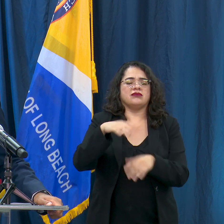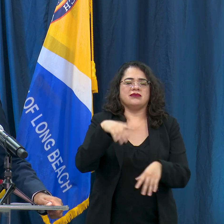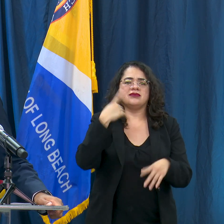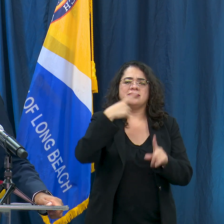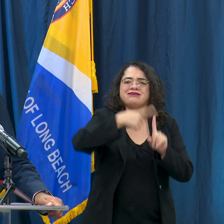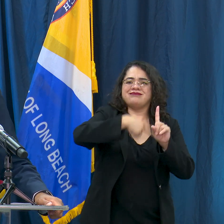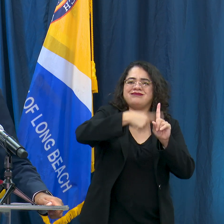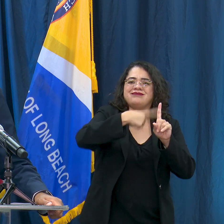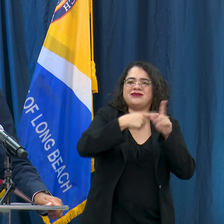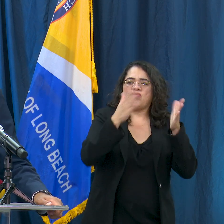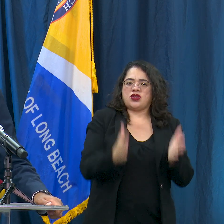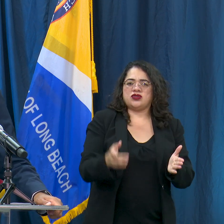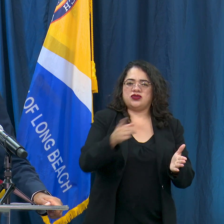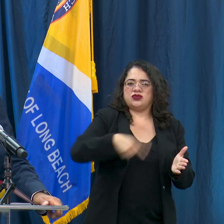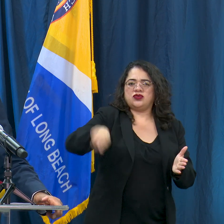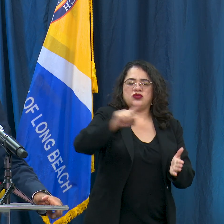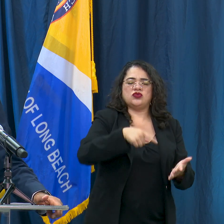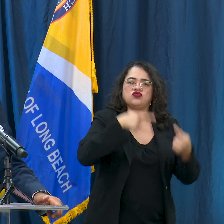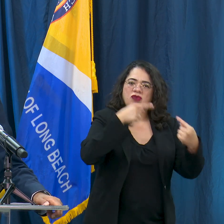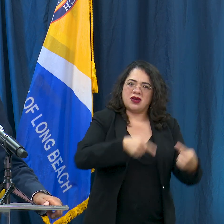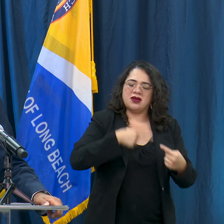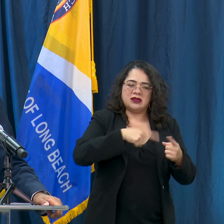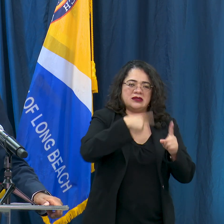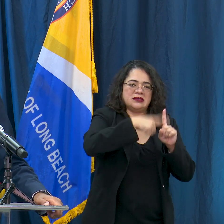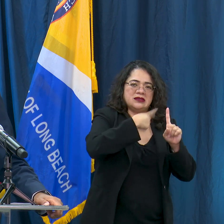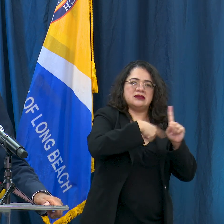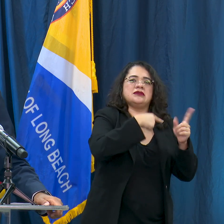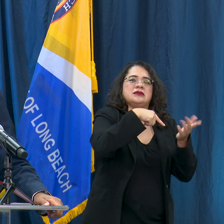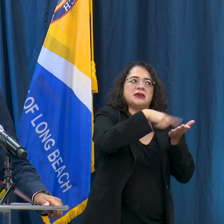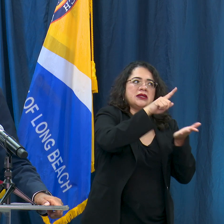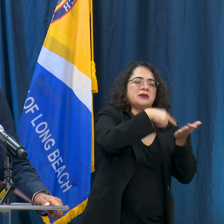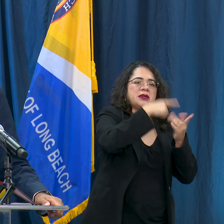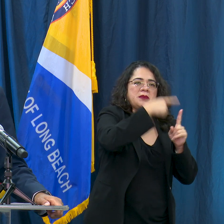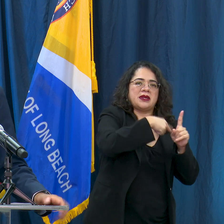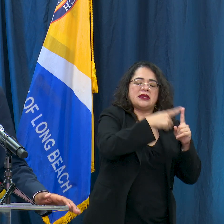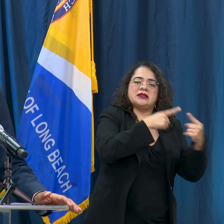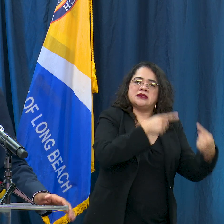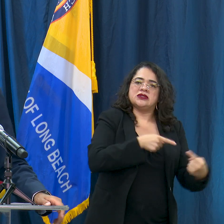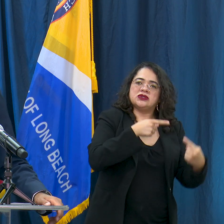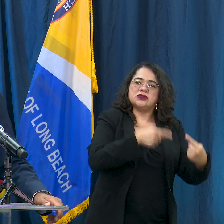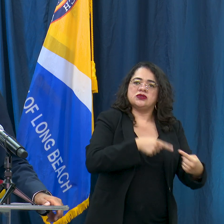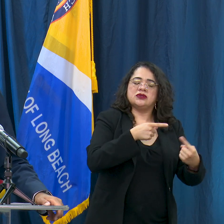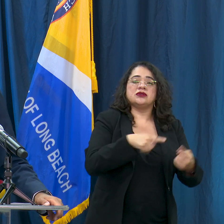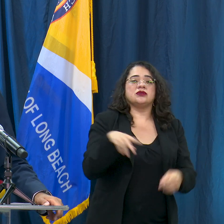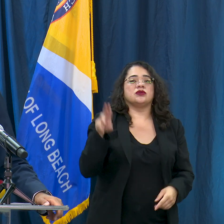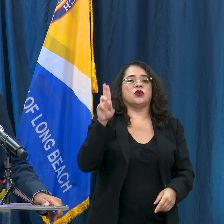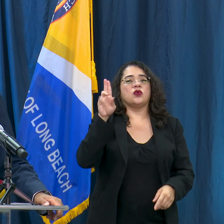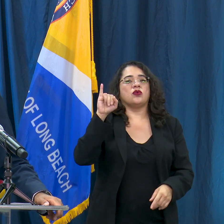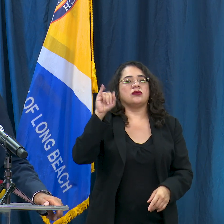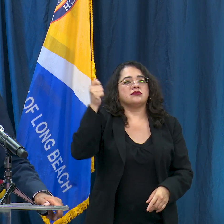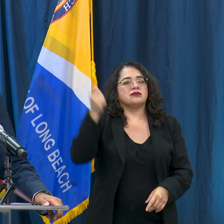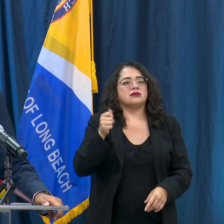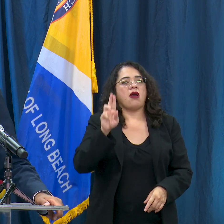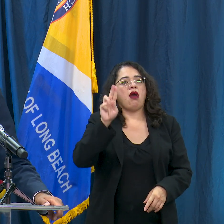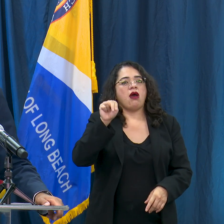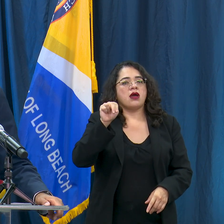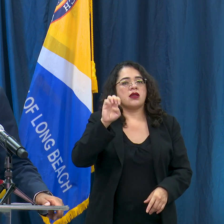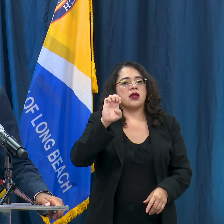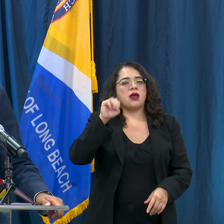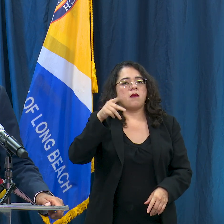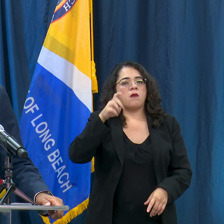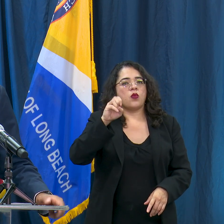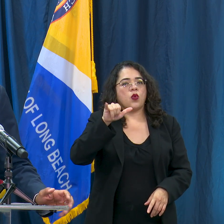especially that are struggling with being able to pay the rent on a monthly basis, and that unemployment or COVID-19 has made that even more